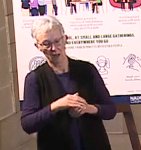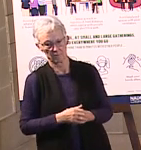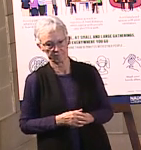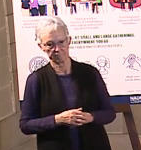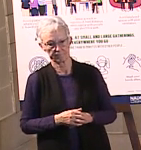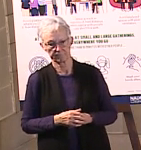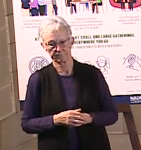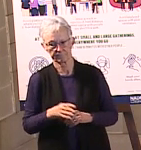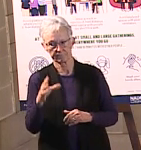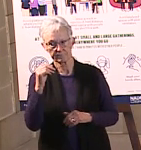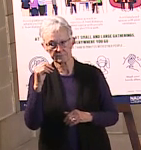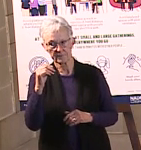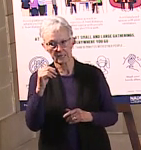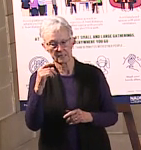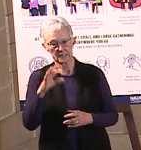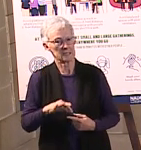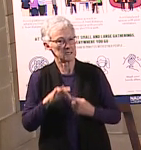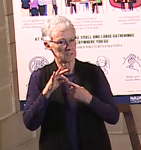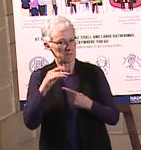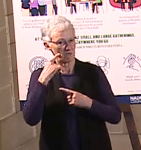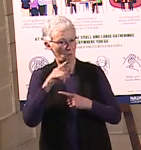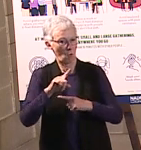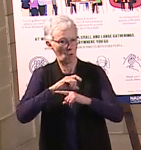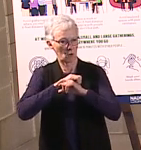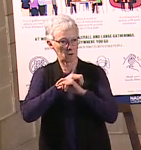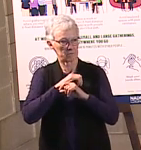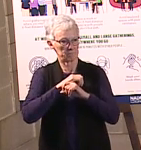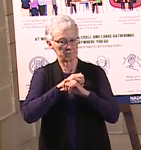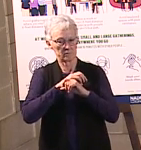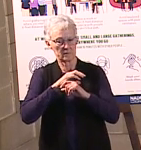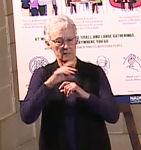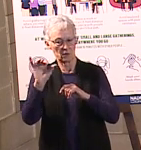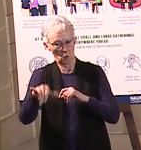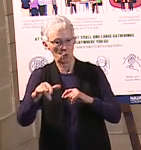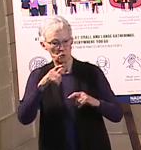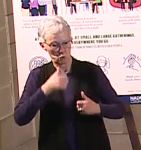residents and their need for connection.